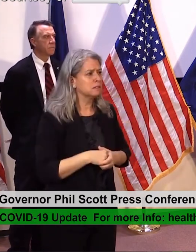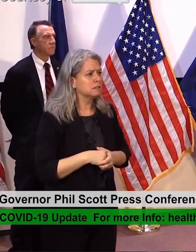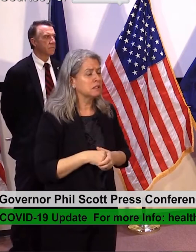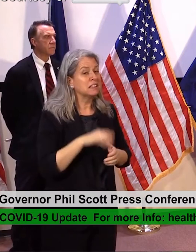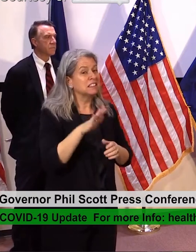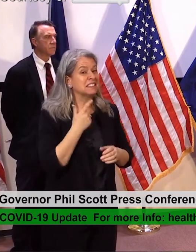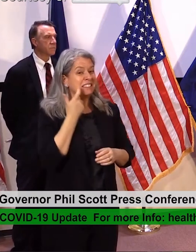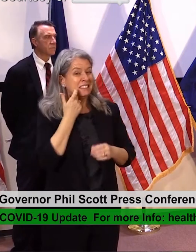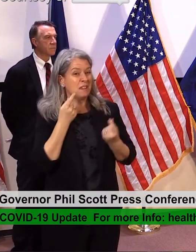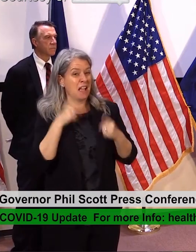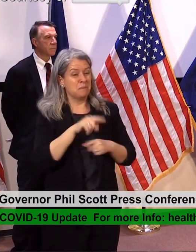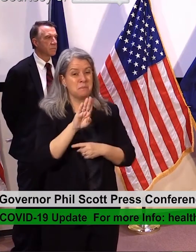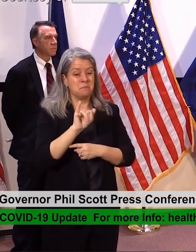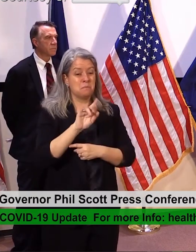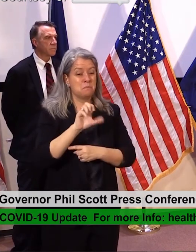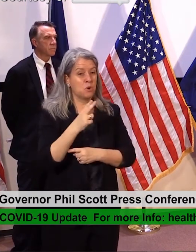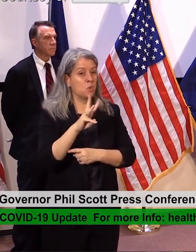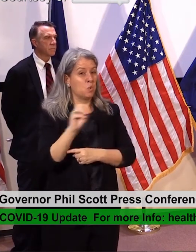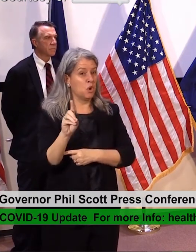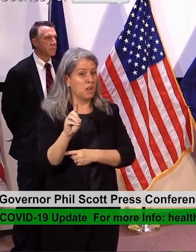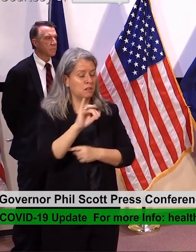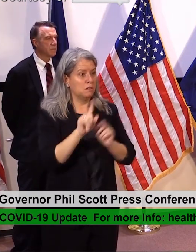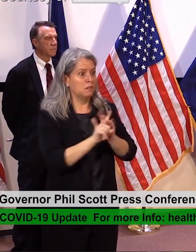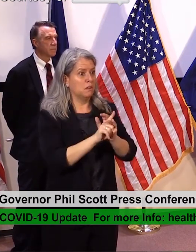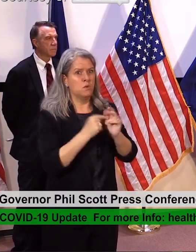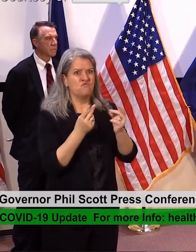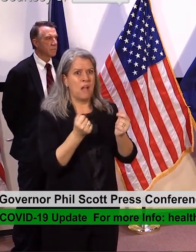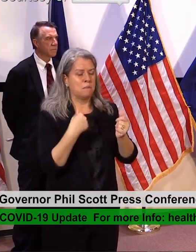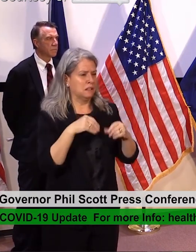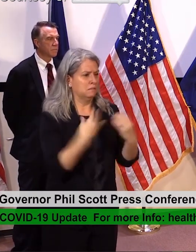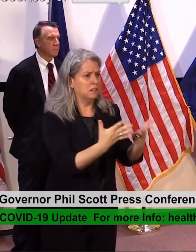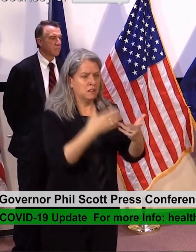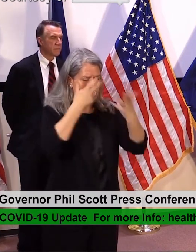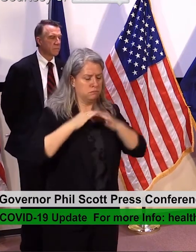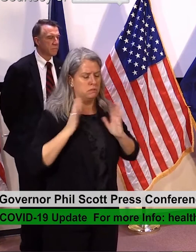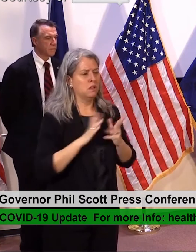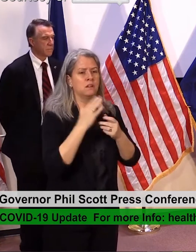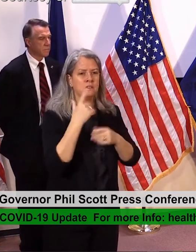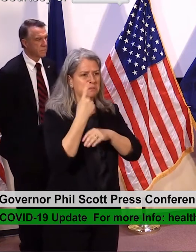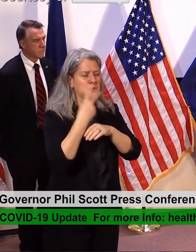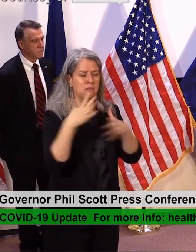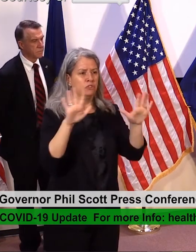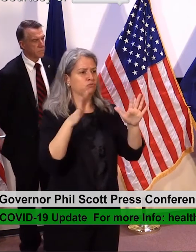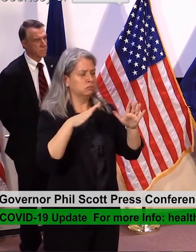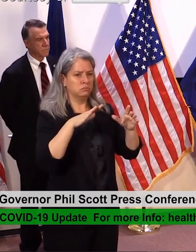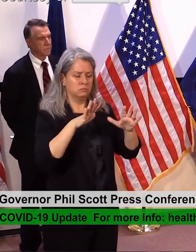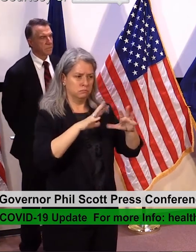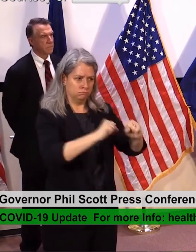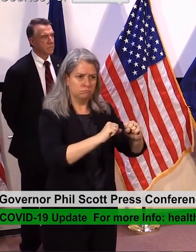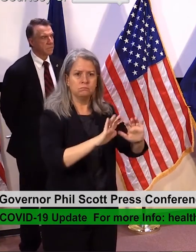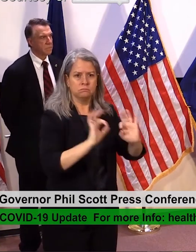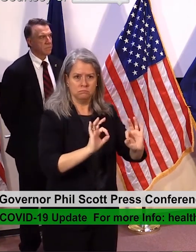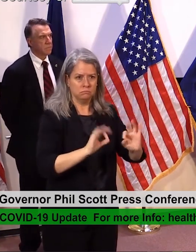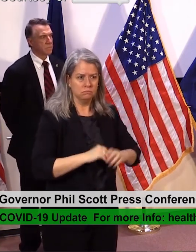most recent facility, Birchwood, that happened rapidly and successively over several days. The